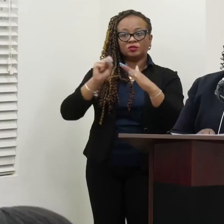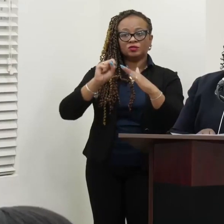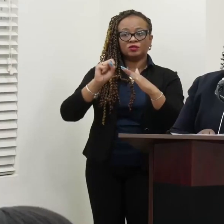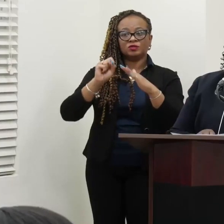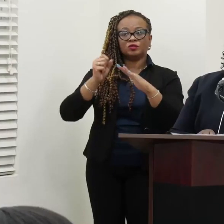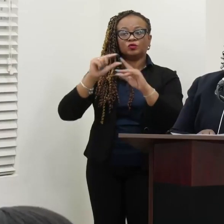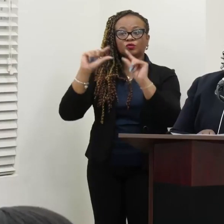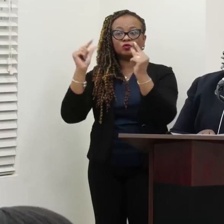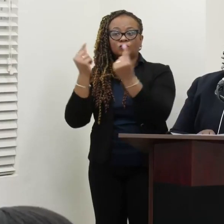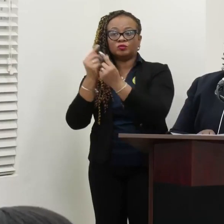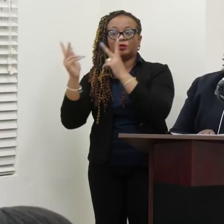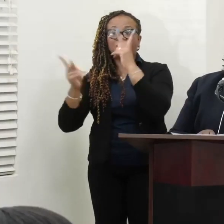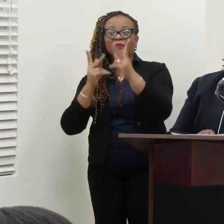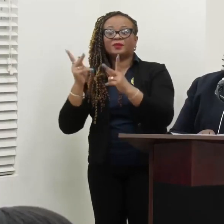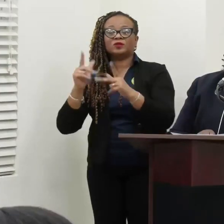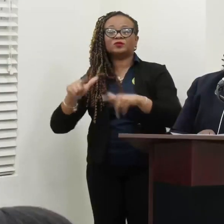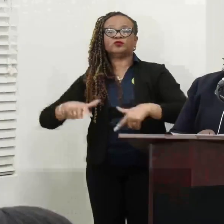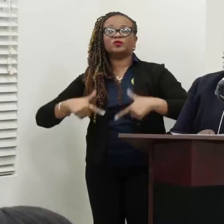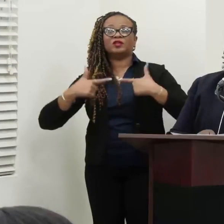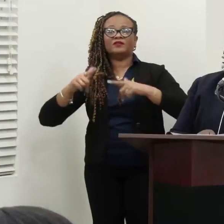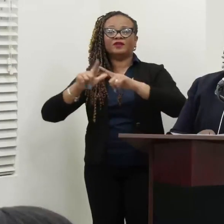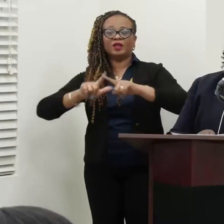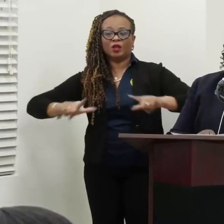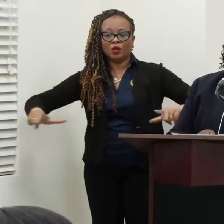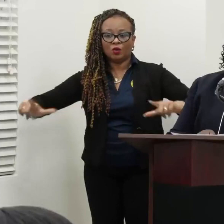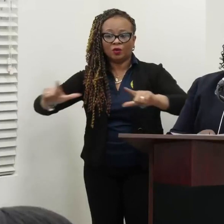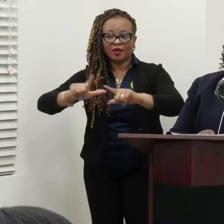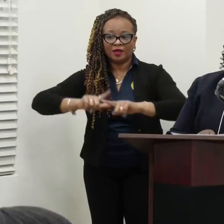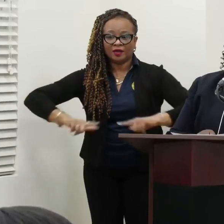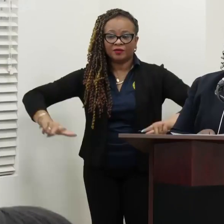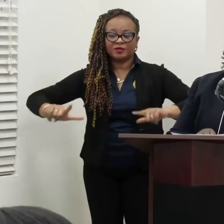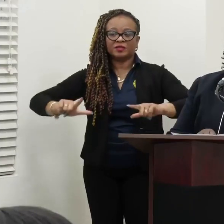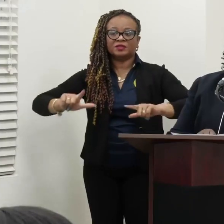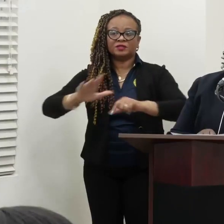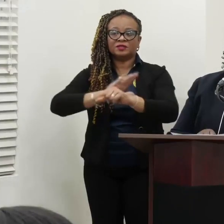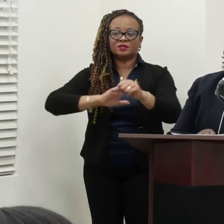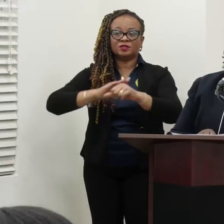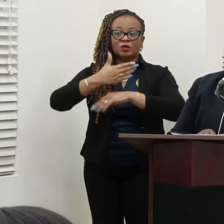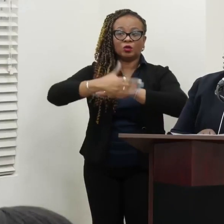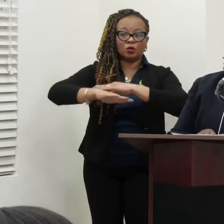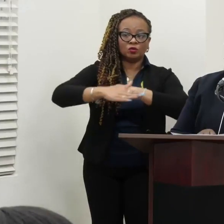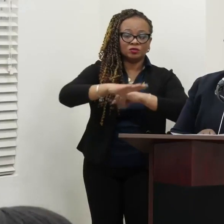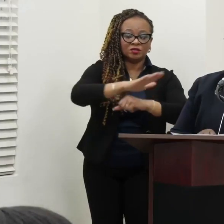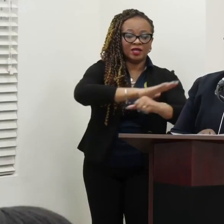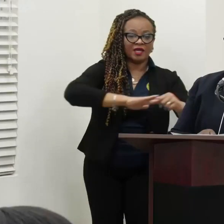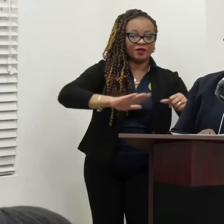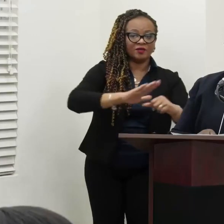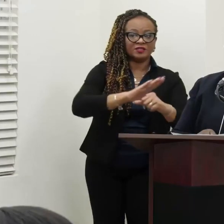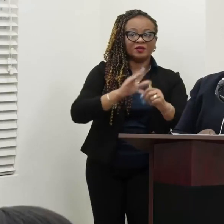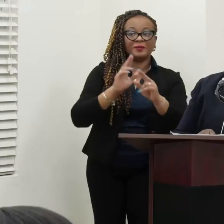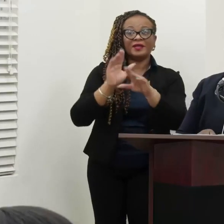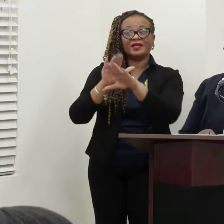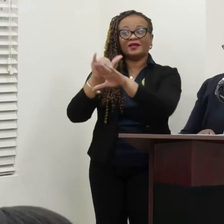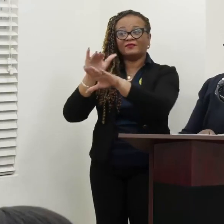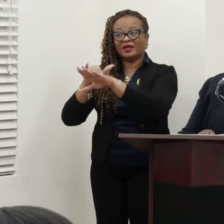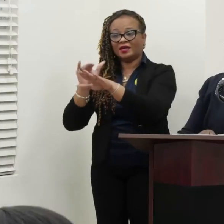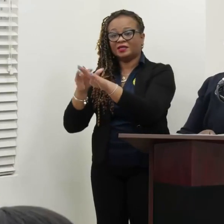groupings, and those residing in low-lying areas and on the coastal areas have been